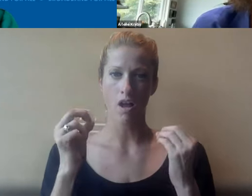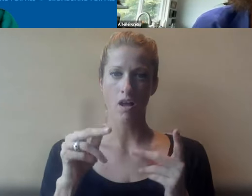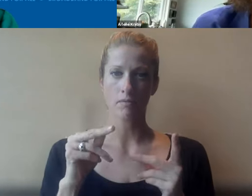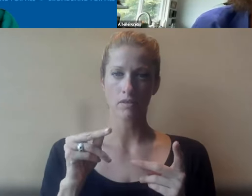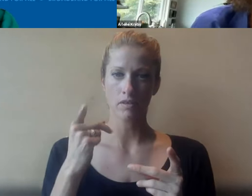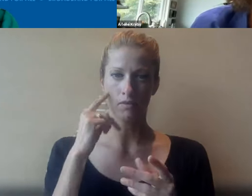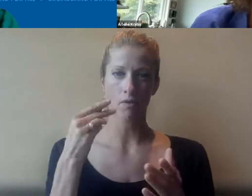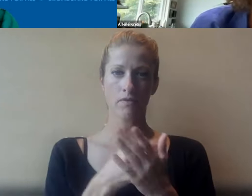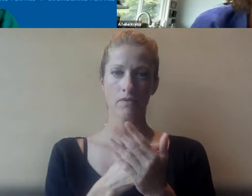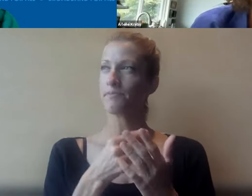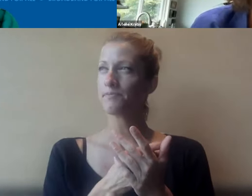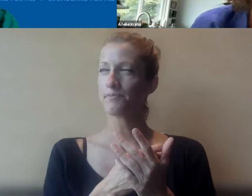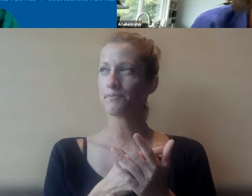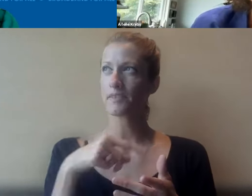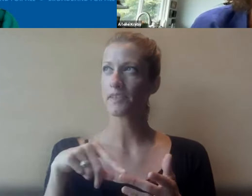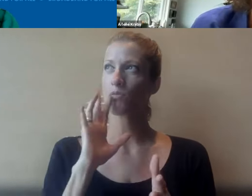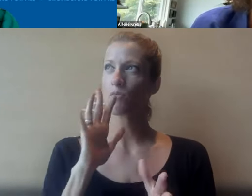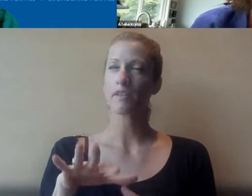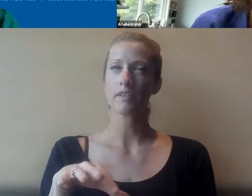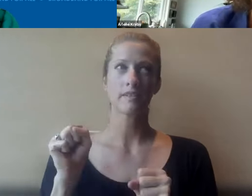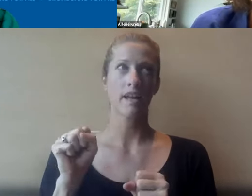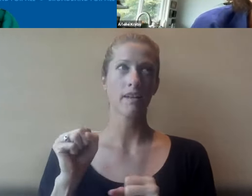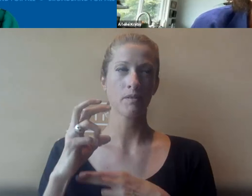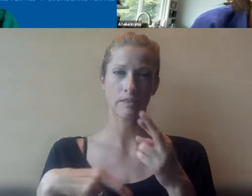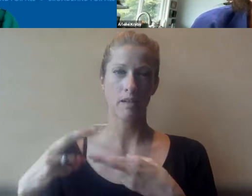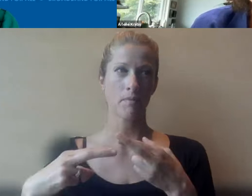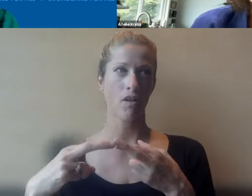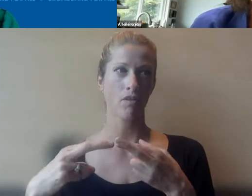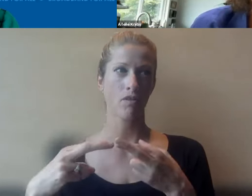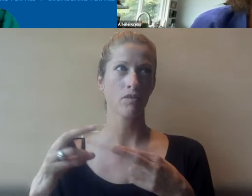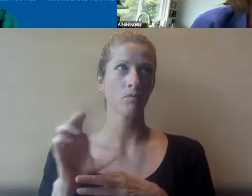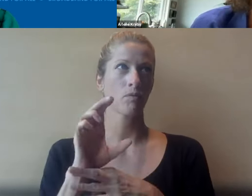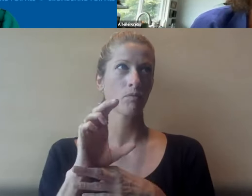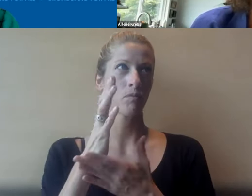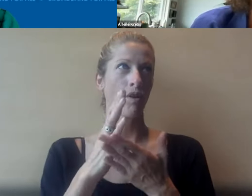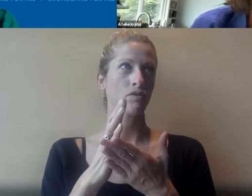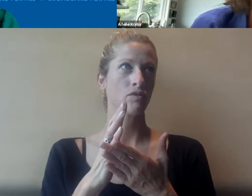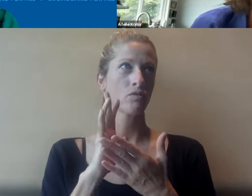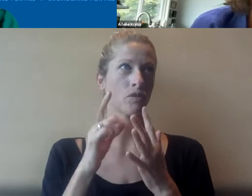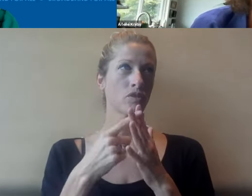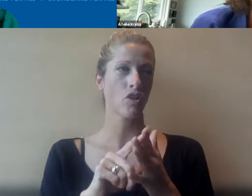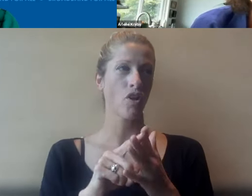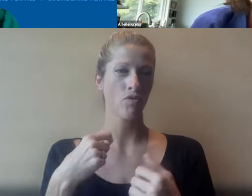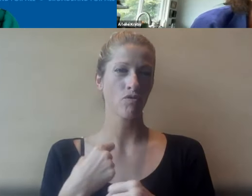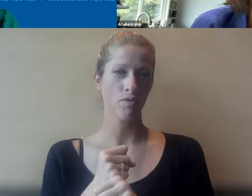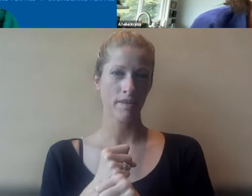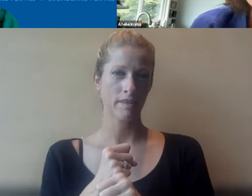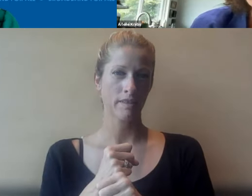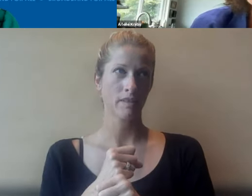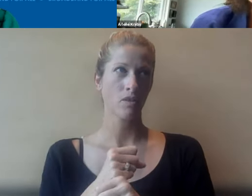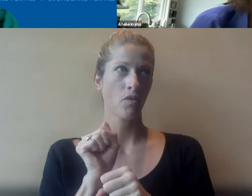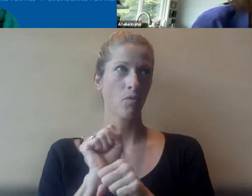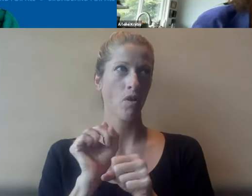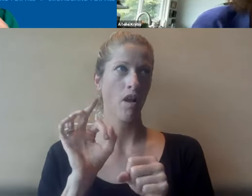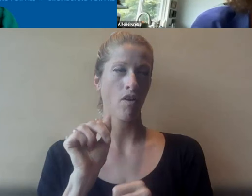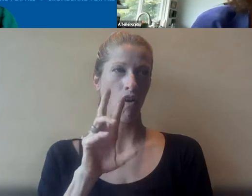for funding, is they will take recycled computer parts and start to create a work of art from